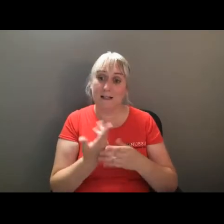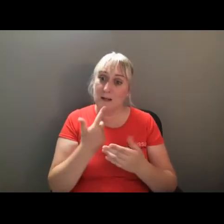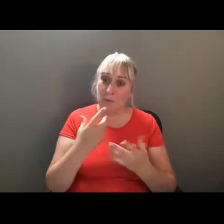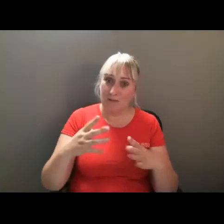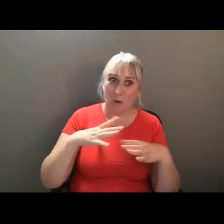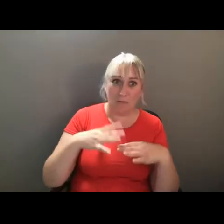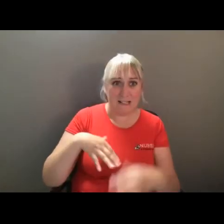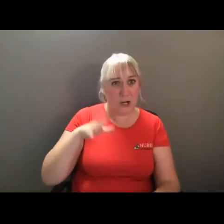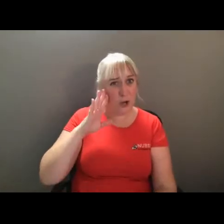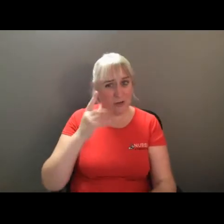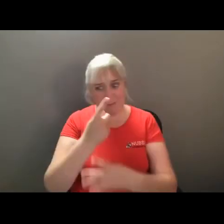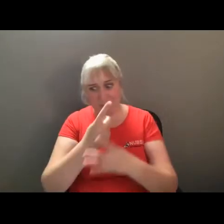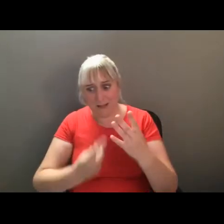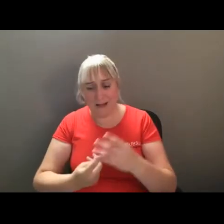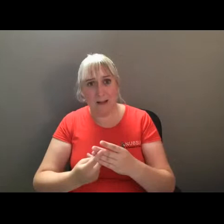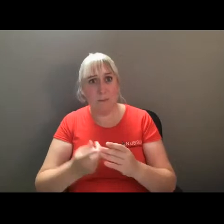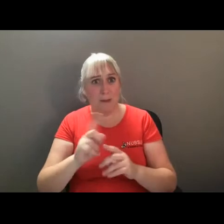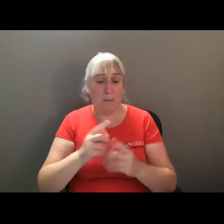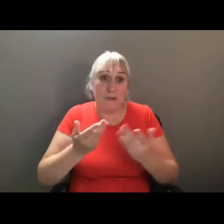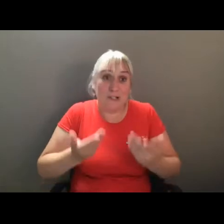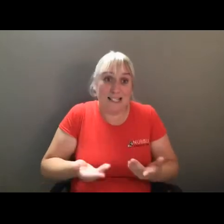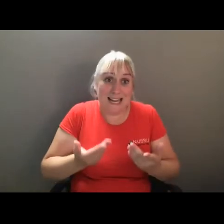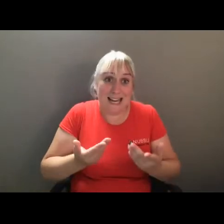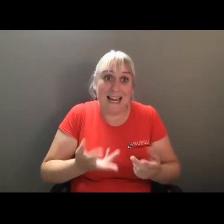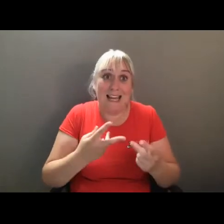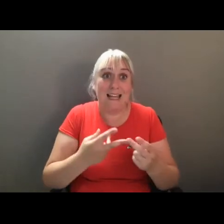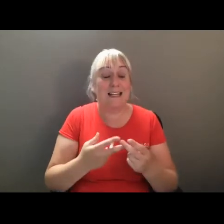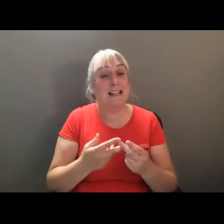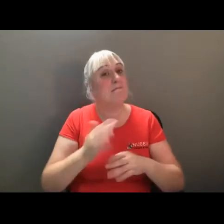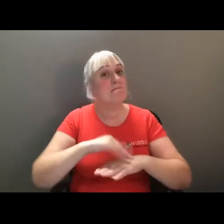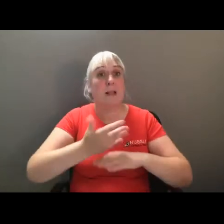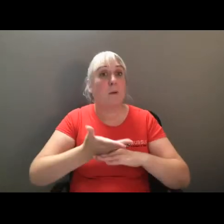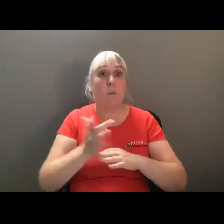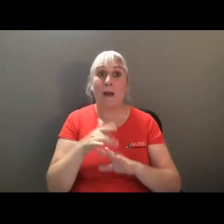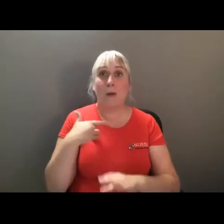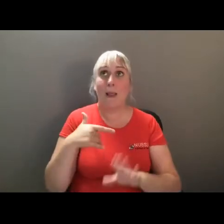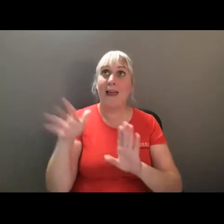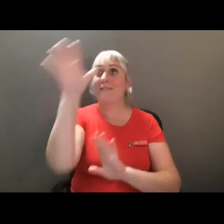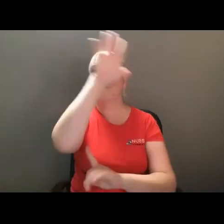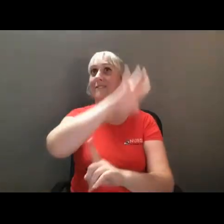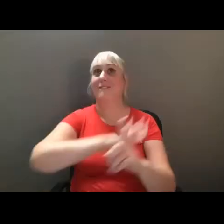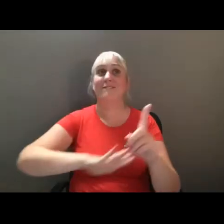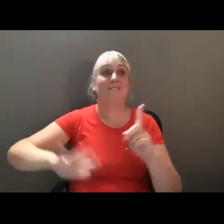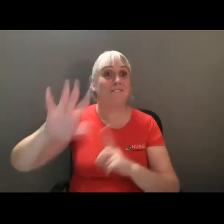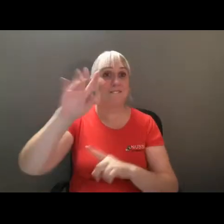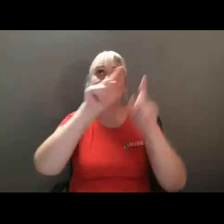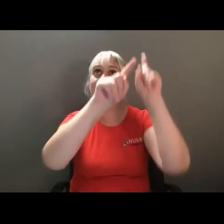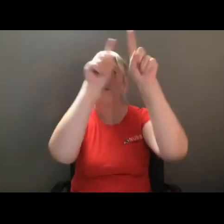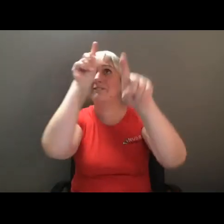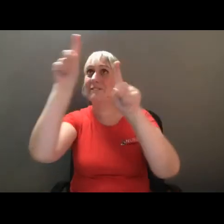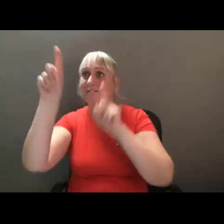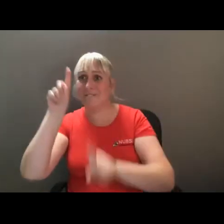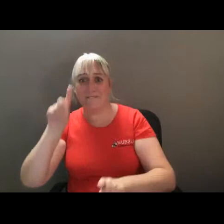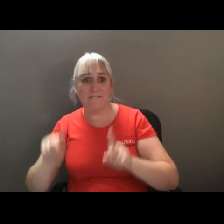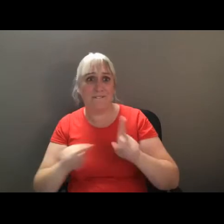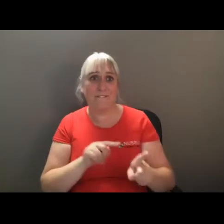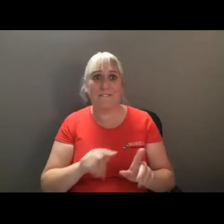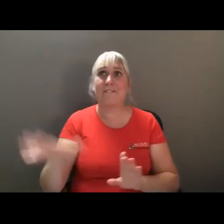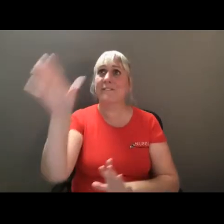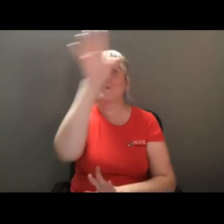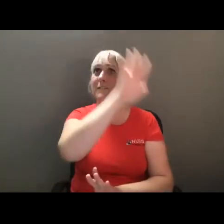in Hartlepool, Stockton, Teesside, Newcastle, Manchester, Liverpool, Rowley Regis, to name just a